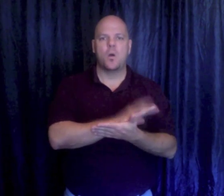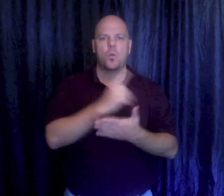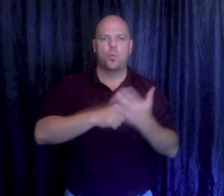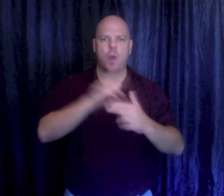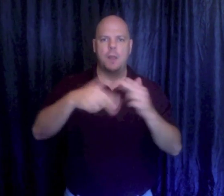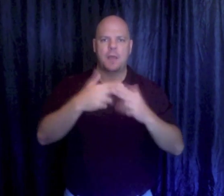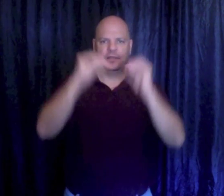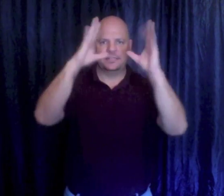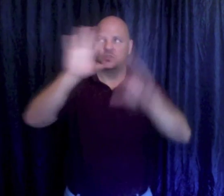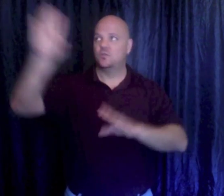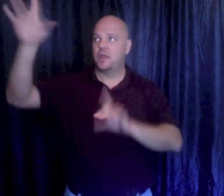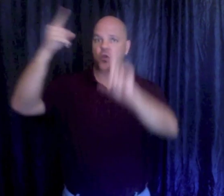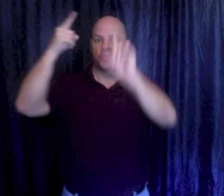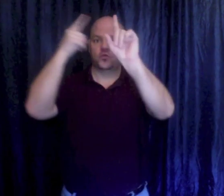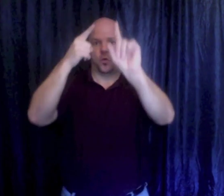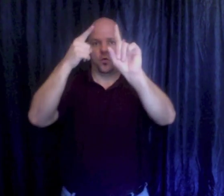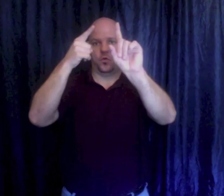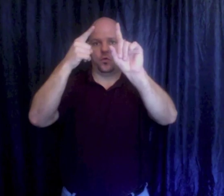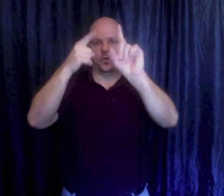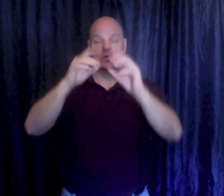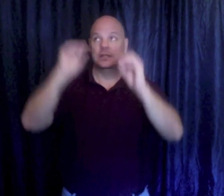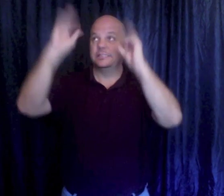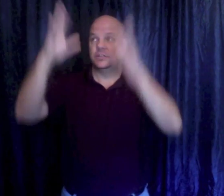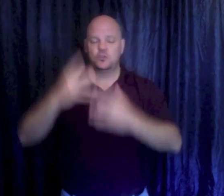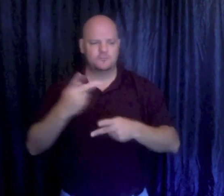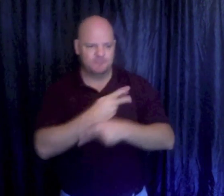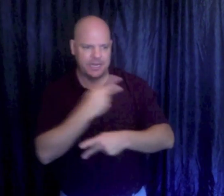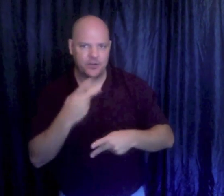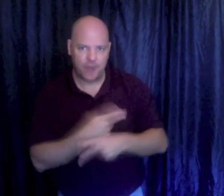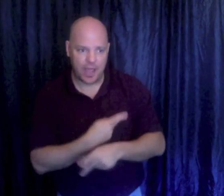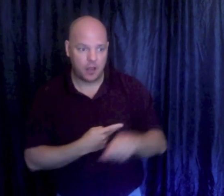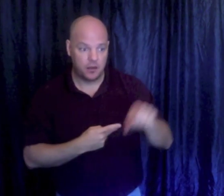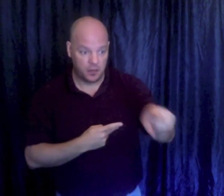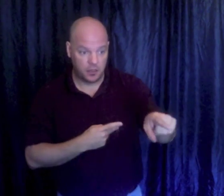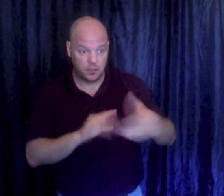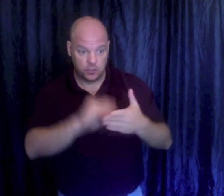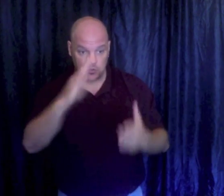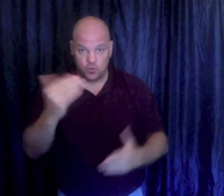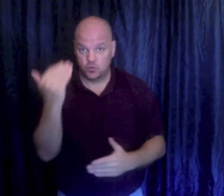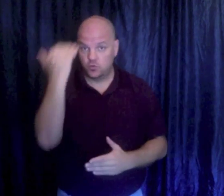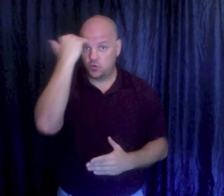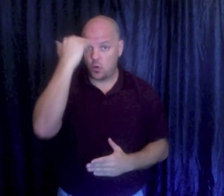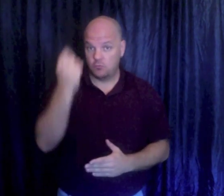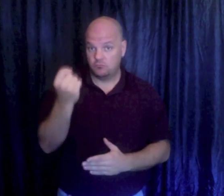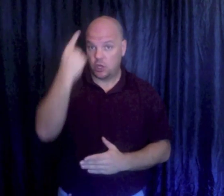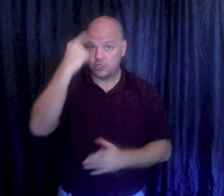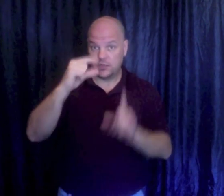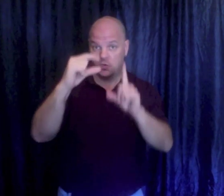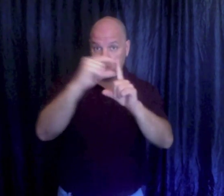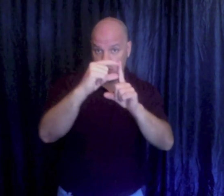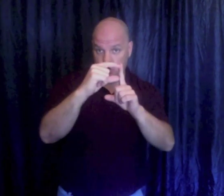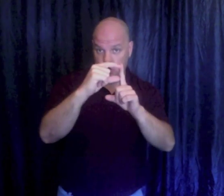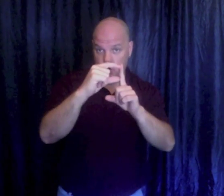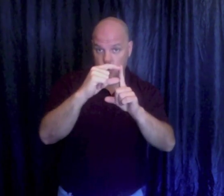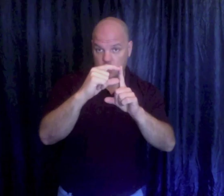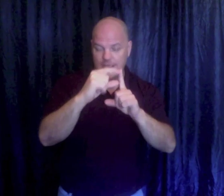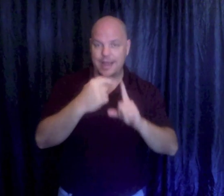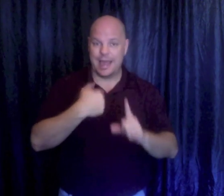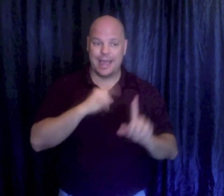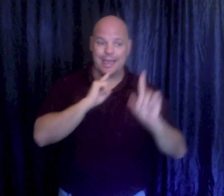wants. The teacher is trying to figure out, does the student understand what the word means? And that's a whole other